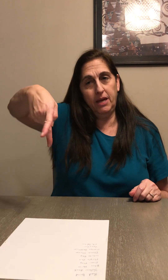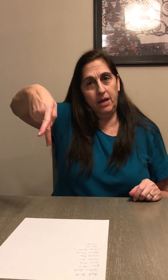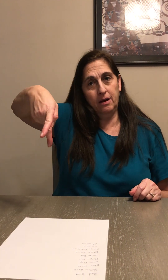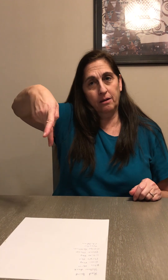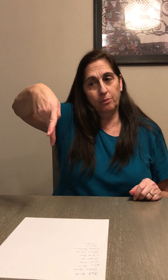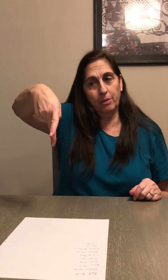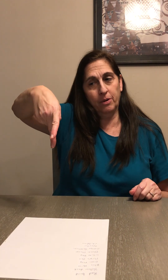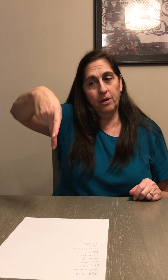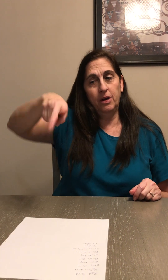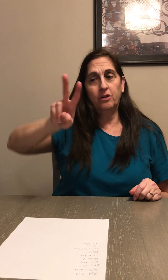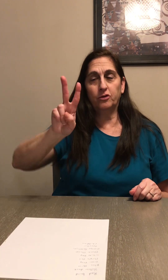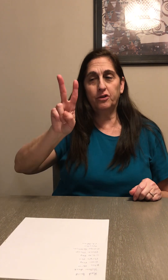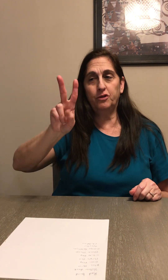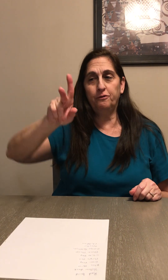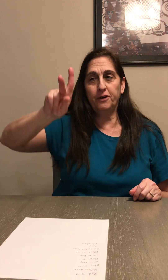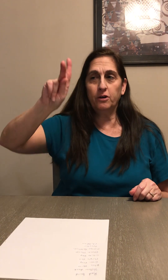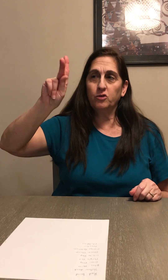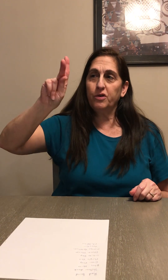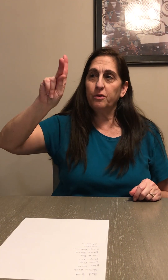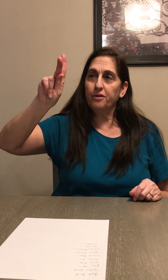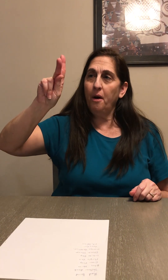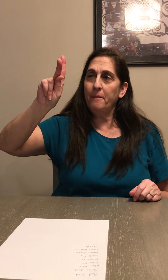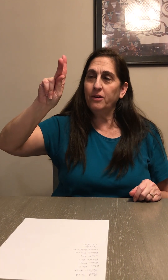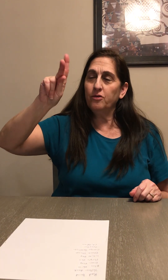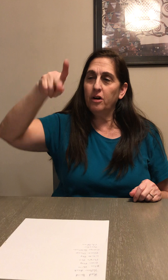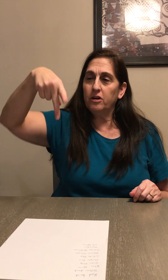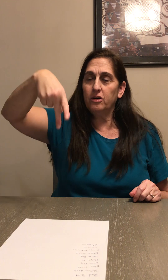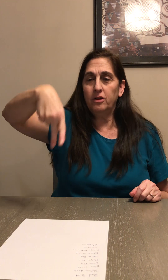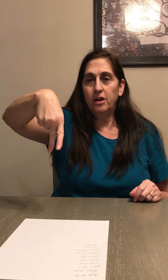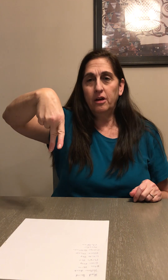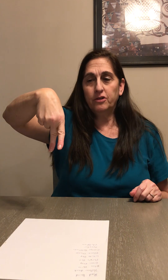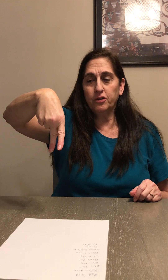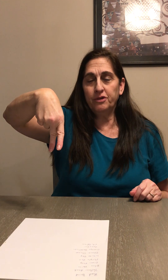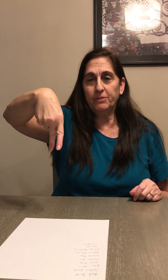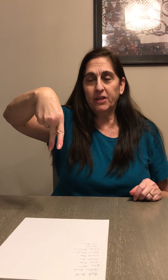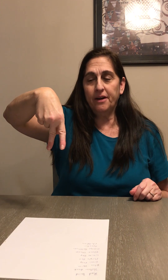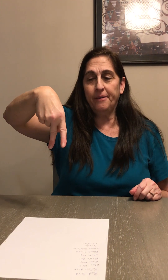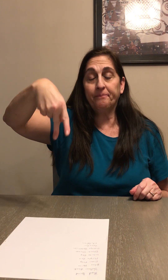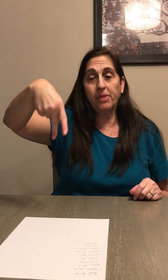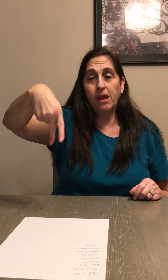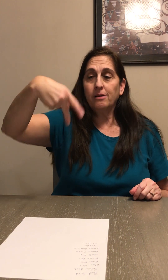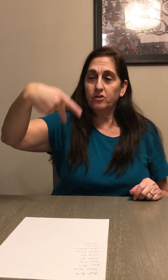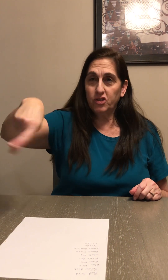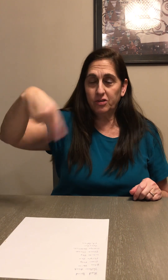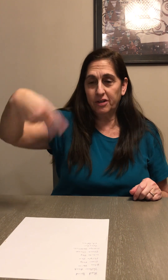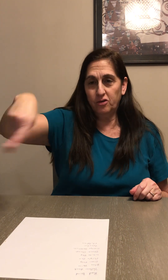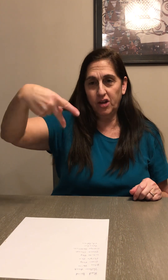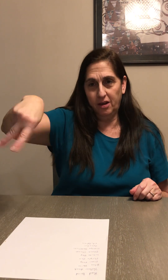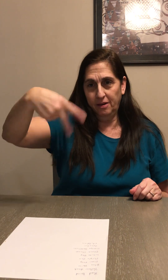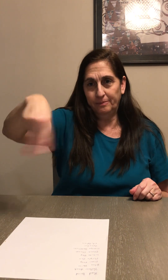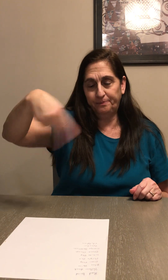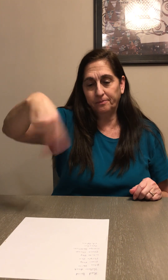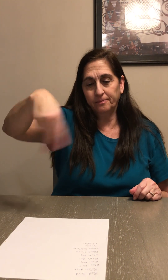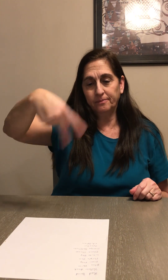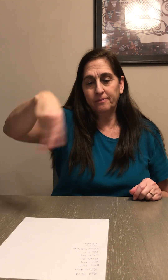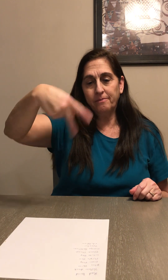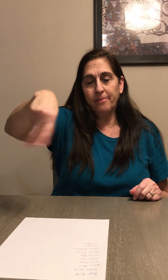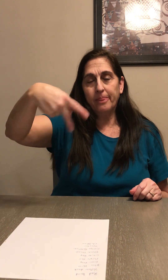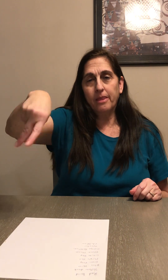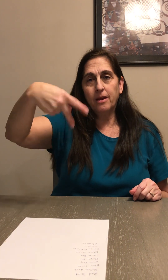P, remember? So the two fingers with your thumb on your knuckle, turned upside down, and you shake it.